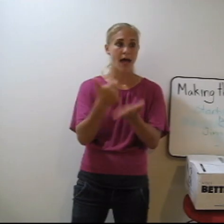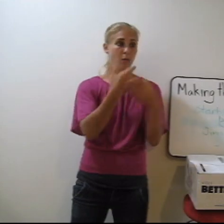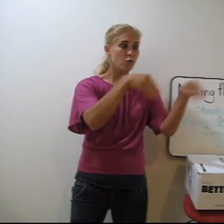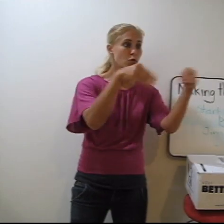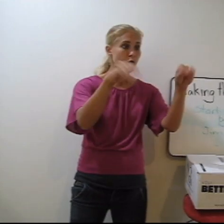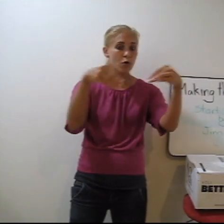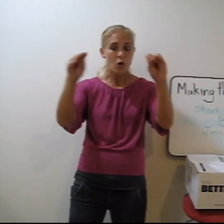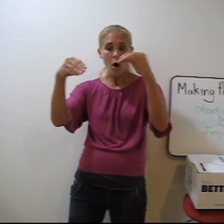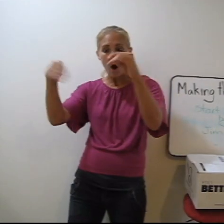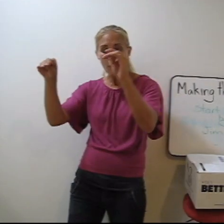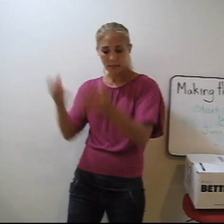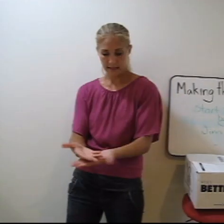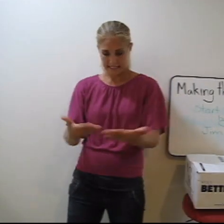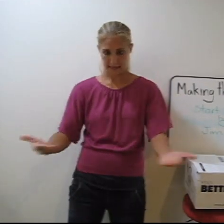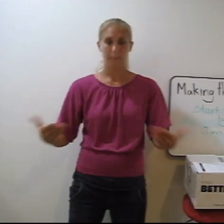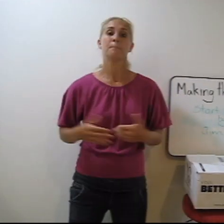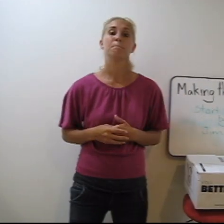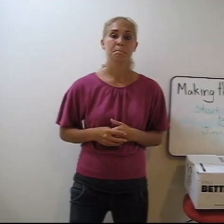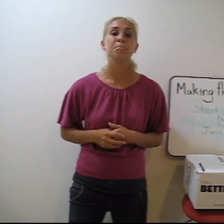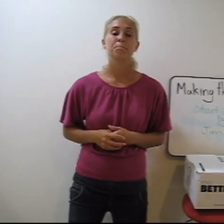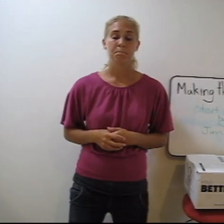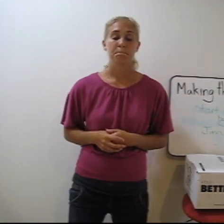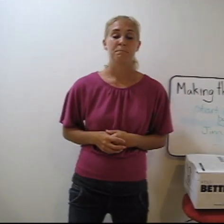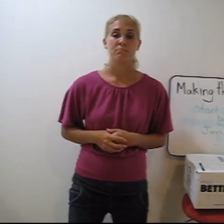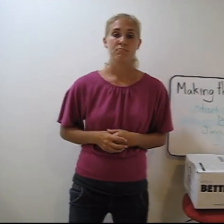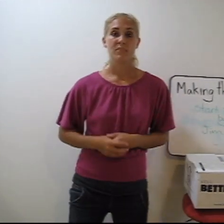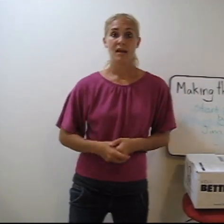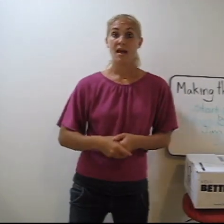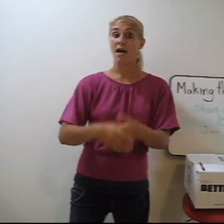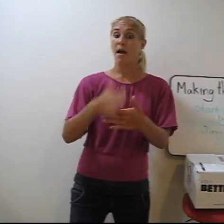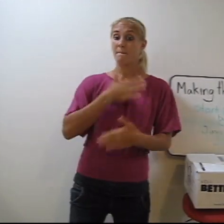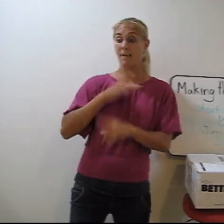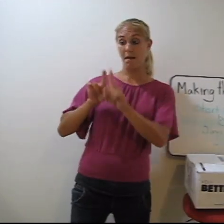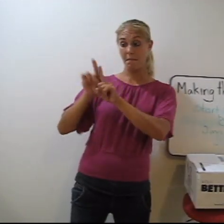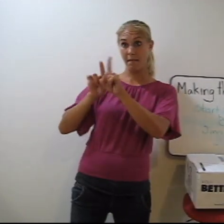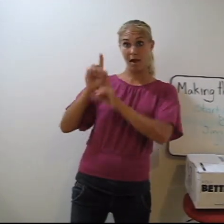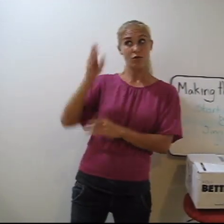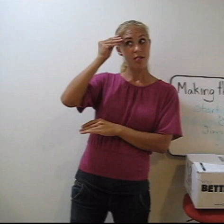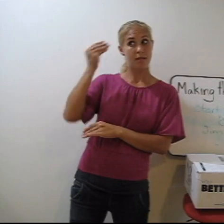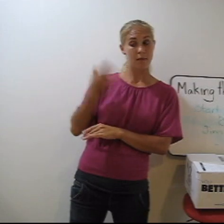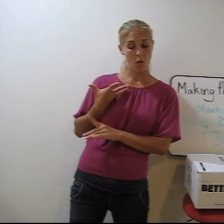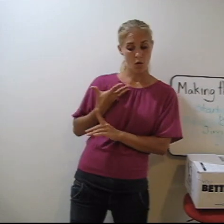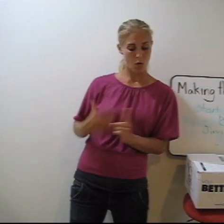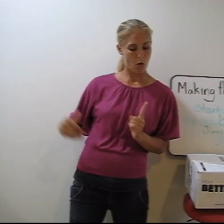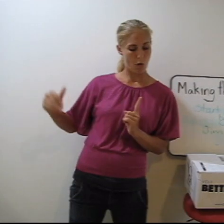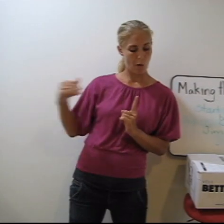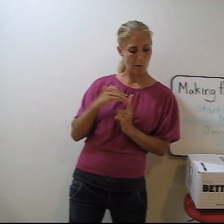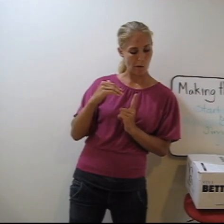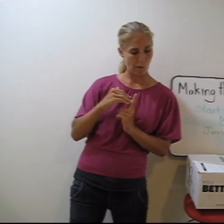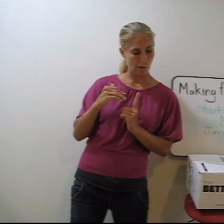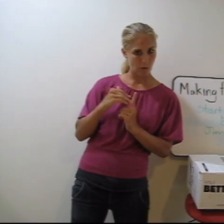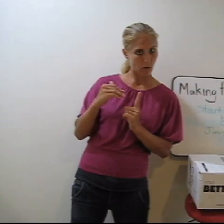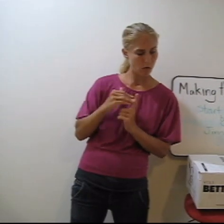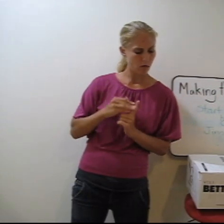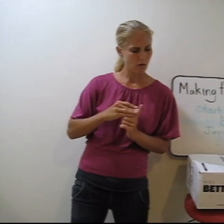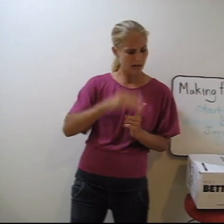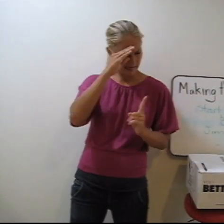Abunda Vida. And here's what my mentor said, Mr. Shelf. He said, Mr. Owen, you can start